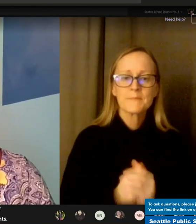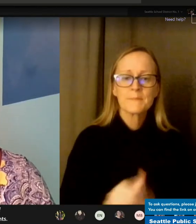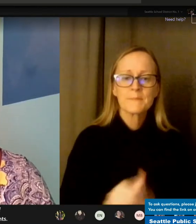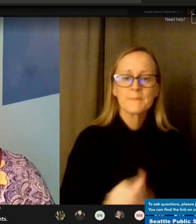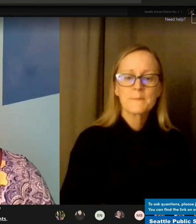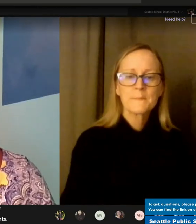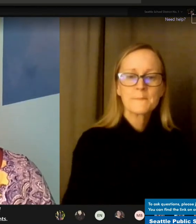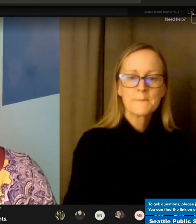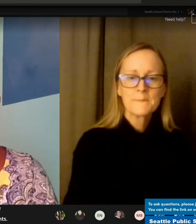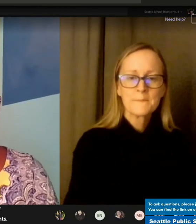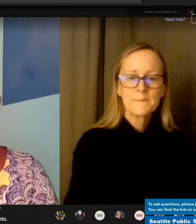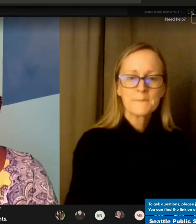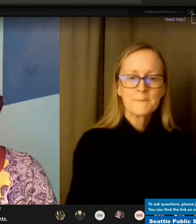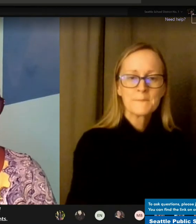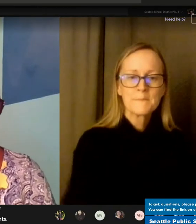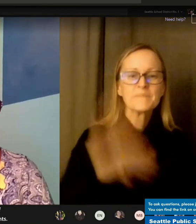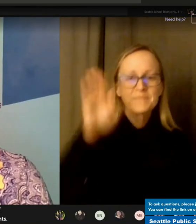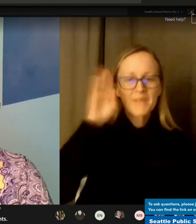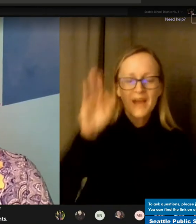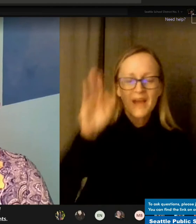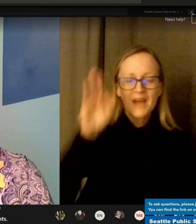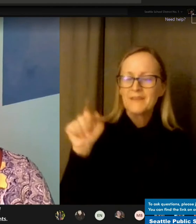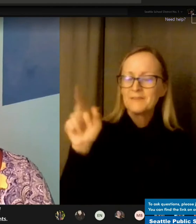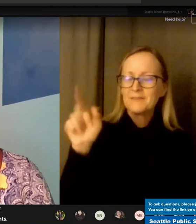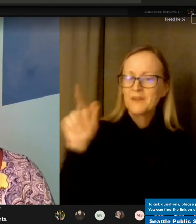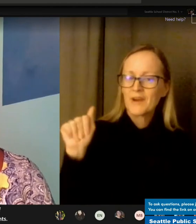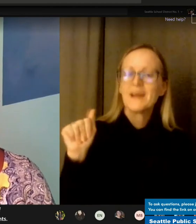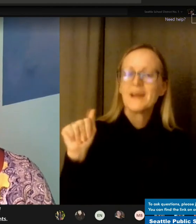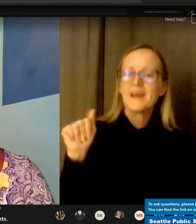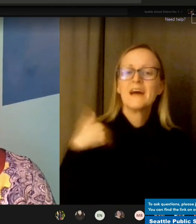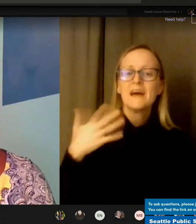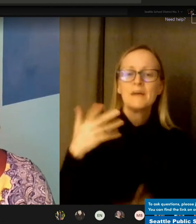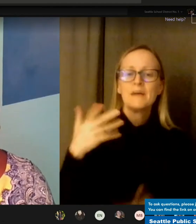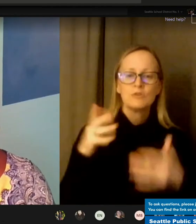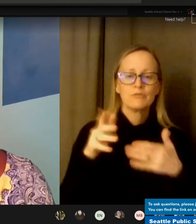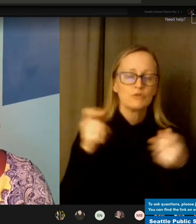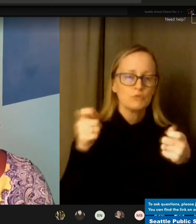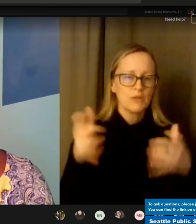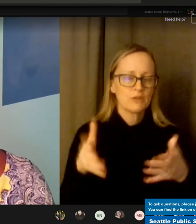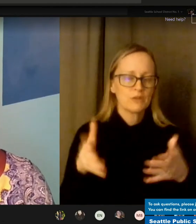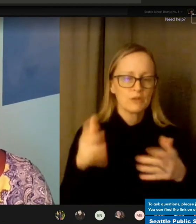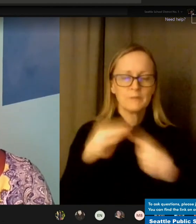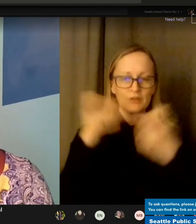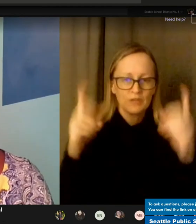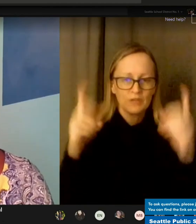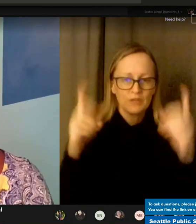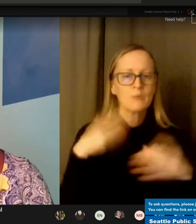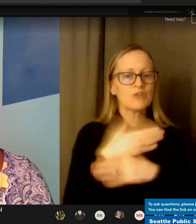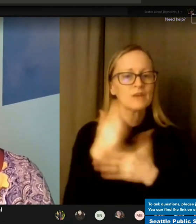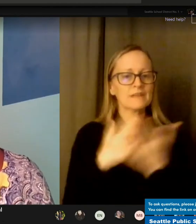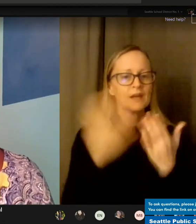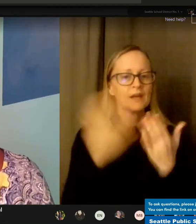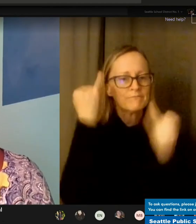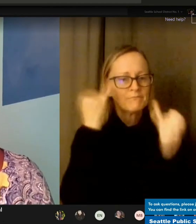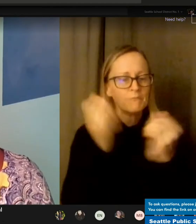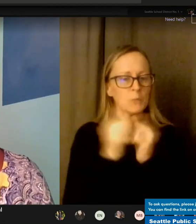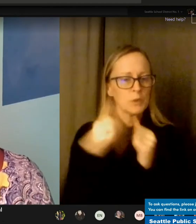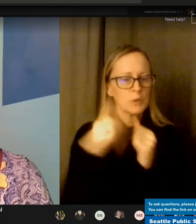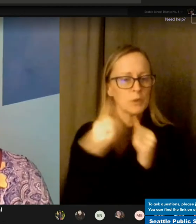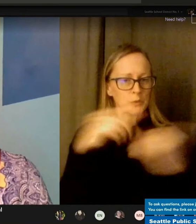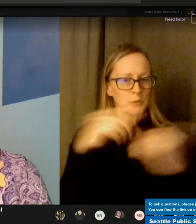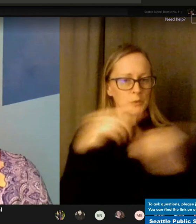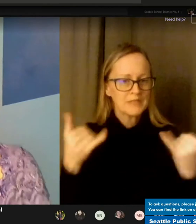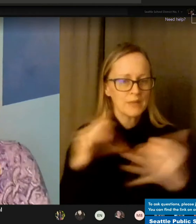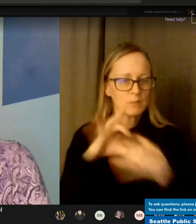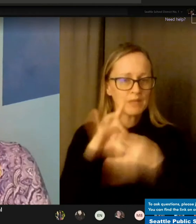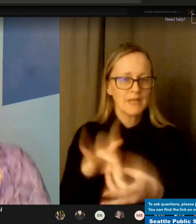Hello, I'm Tara Mitchell, Director of Special Education, and I'd like to share some thoughts with you today about our programming. So